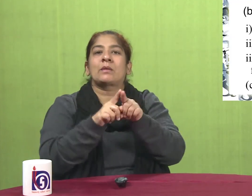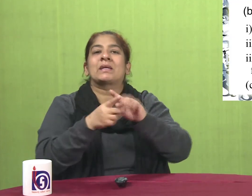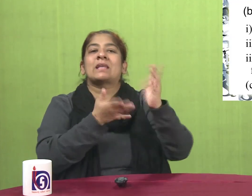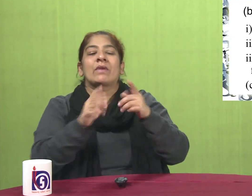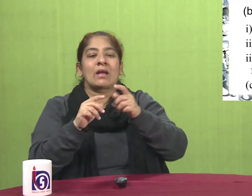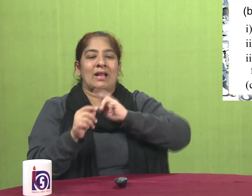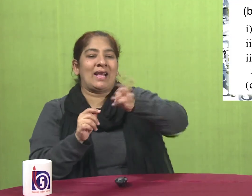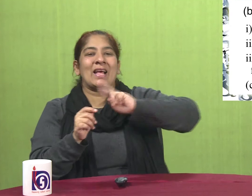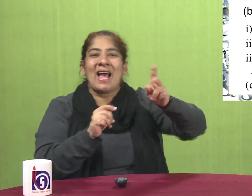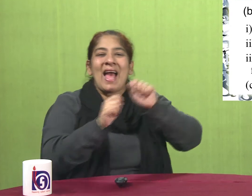Second is